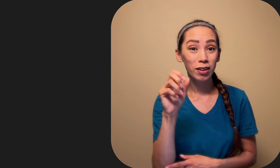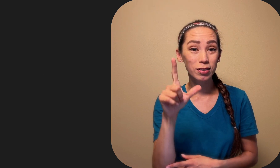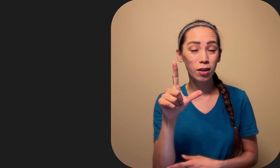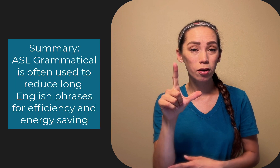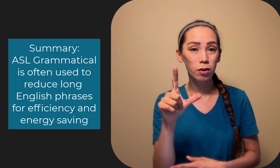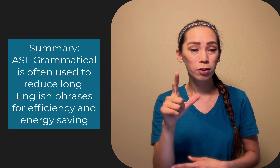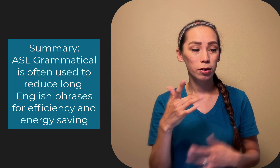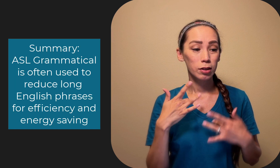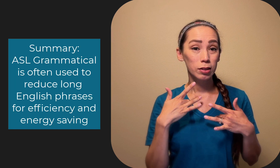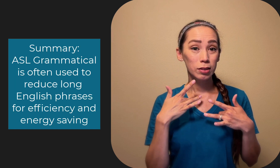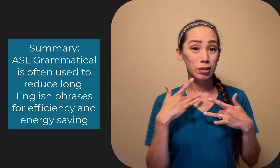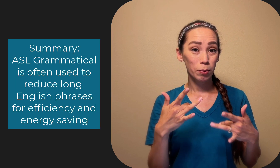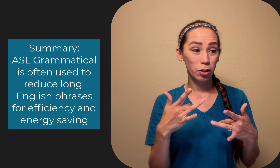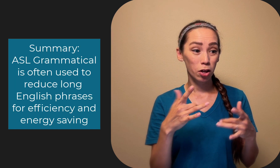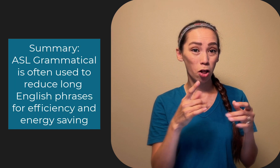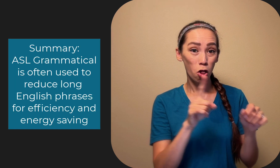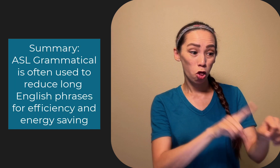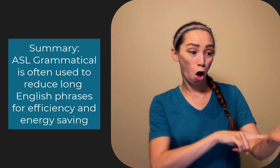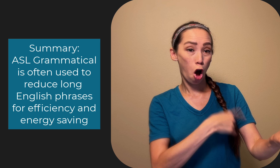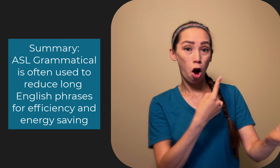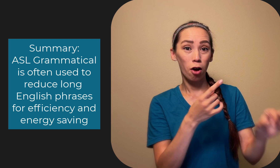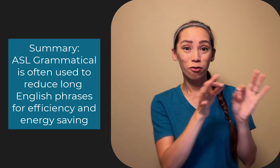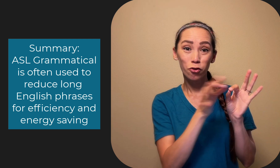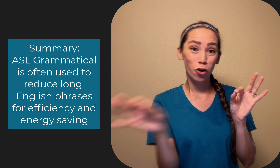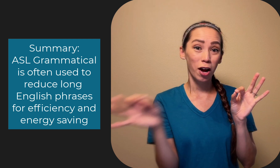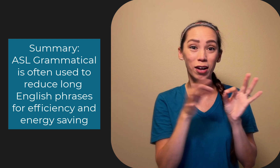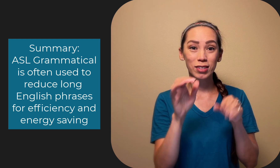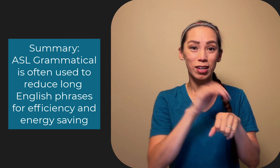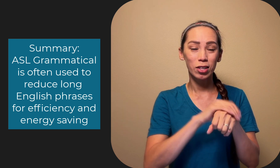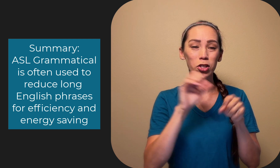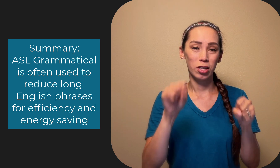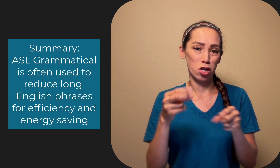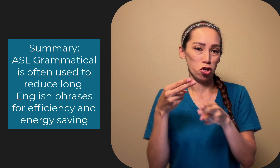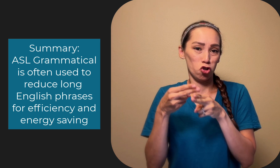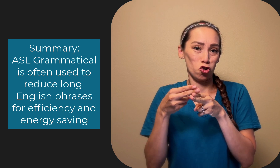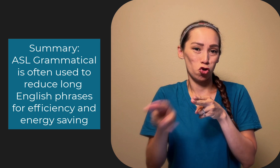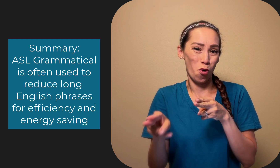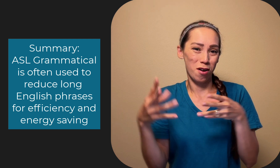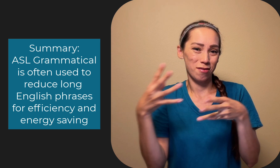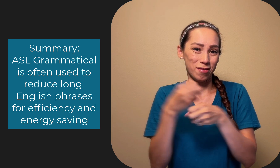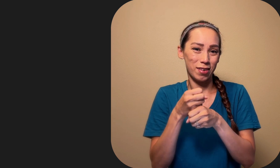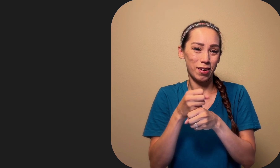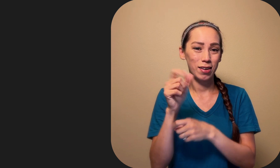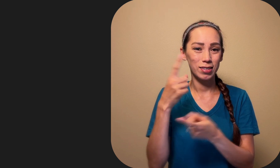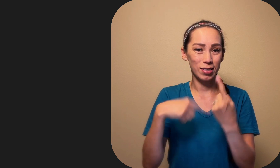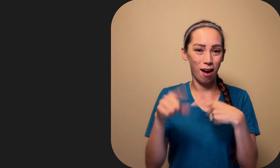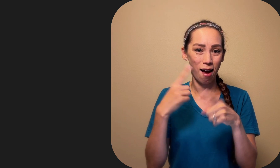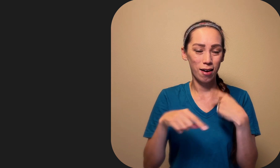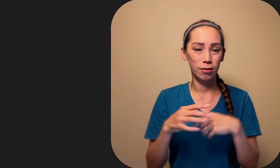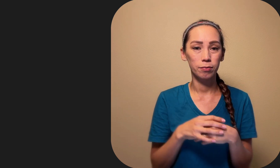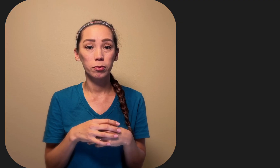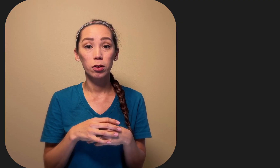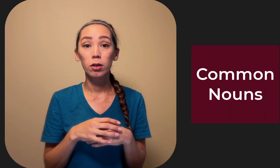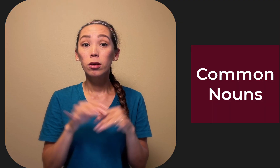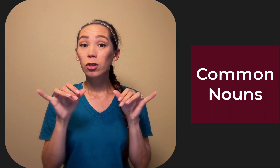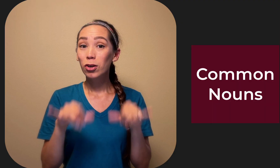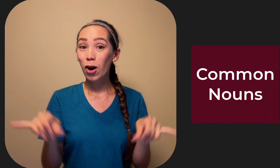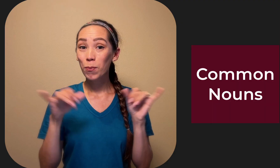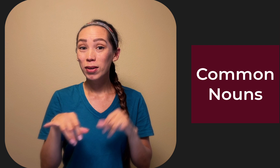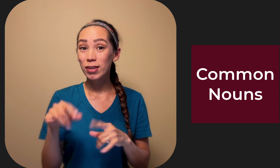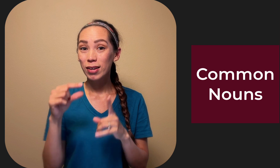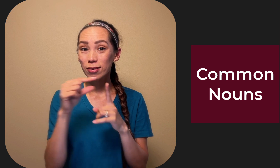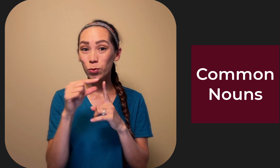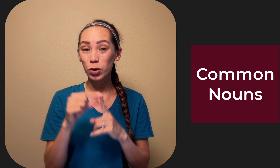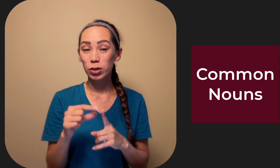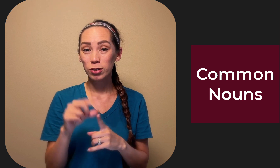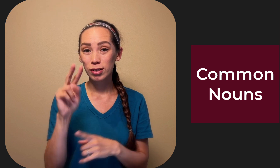The beauty of ASL is that we can shorten the typically long English phrases. Next, I'd like to teach you some of the most